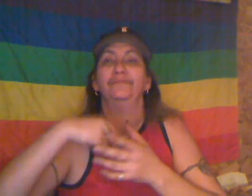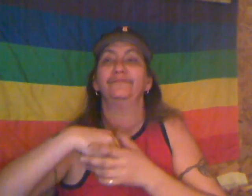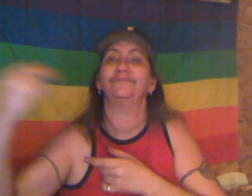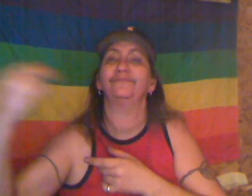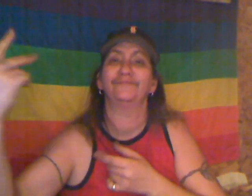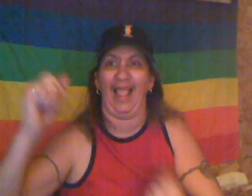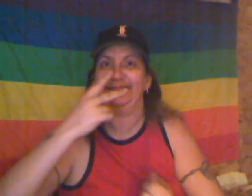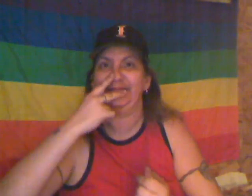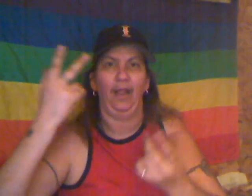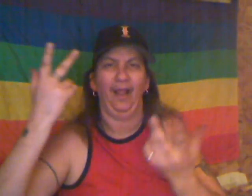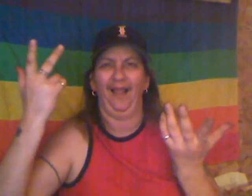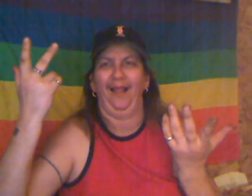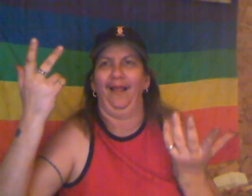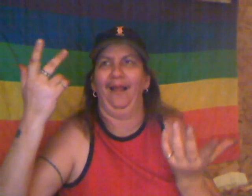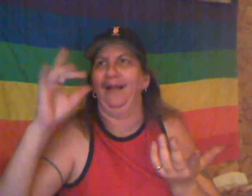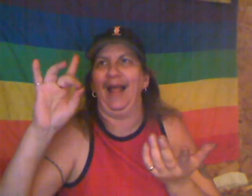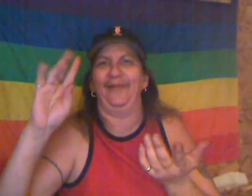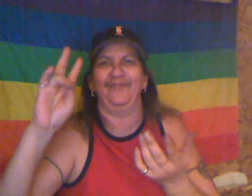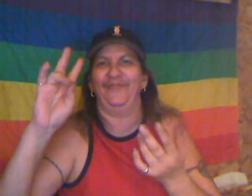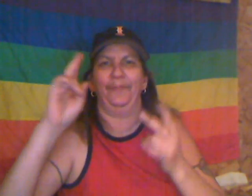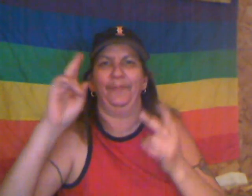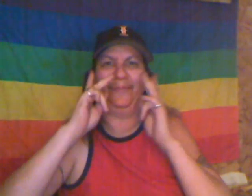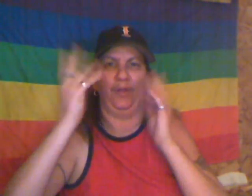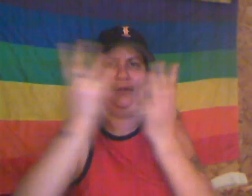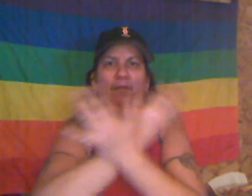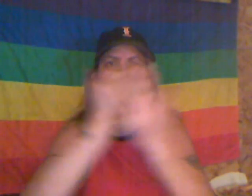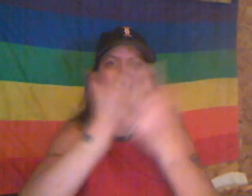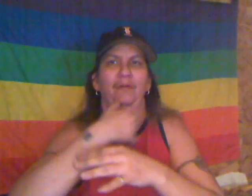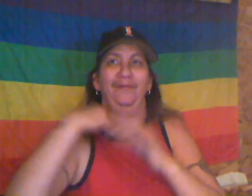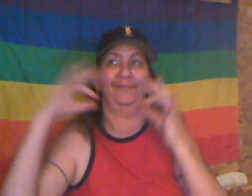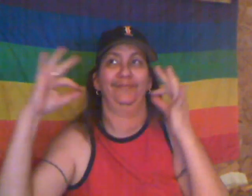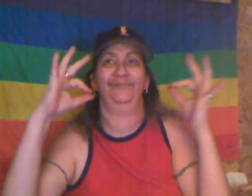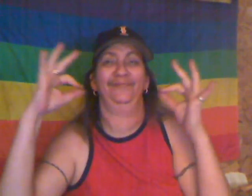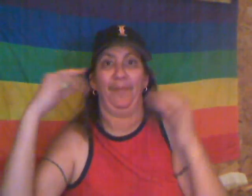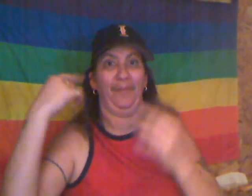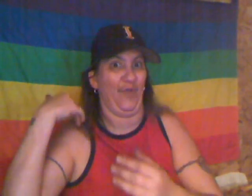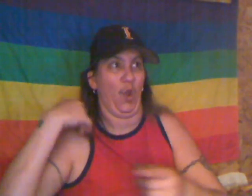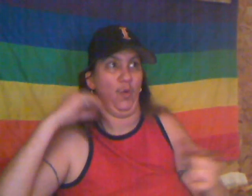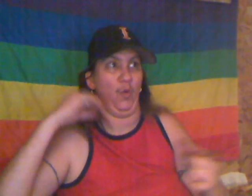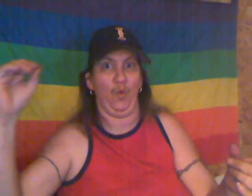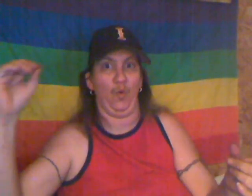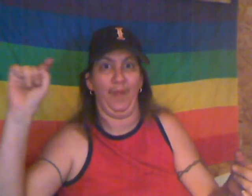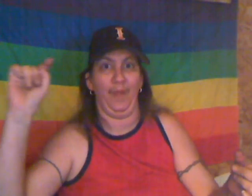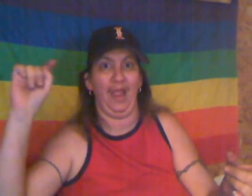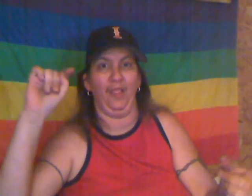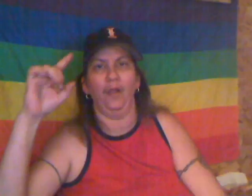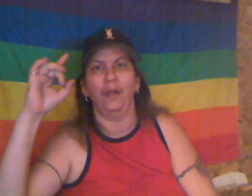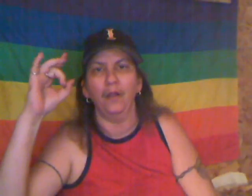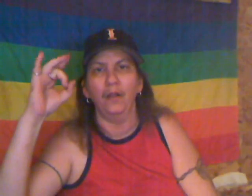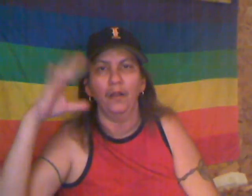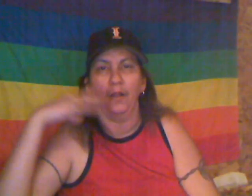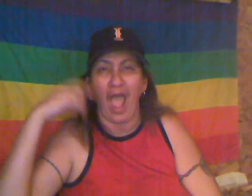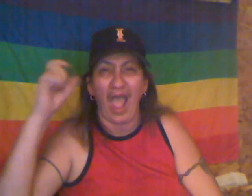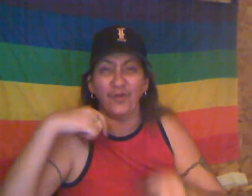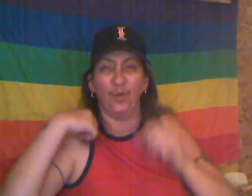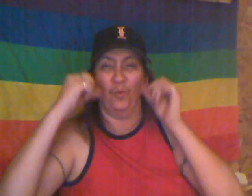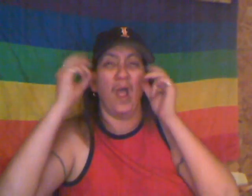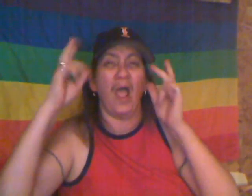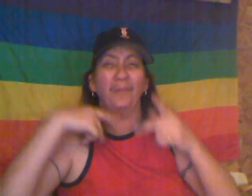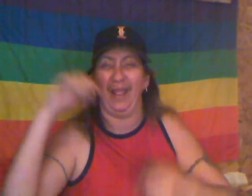Earth is covered with ocean. And it turns out that as the planet heats up, as we trap extra heat here on the Earth, 80